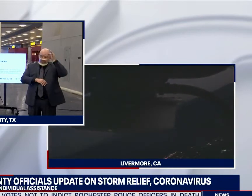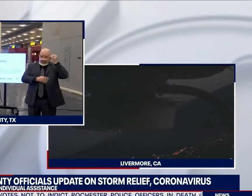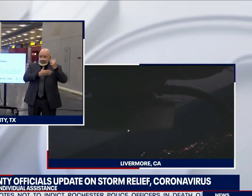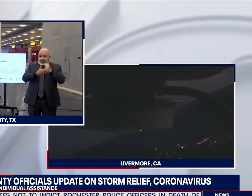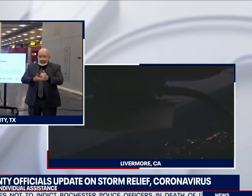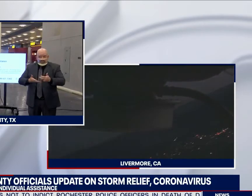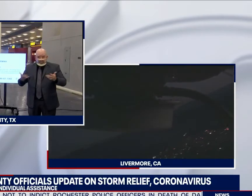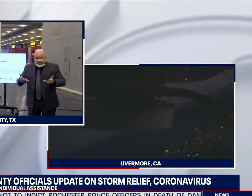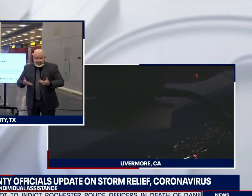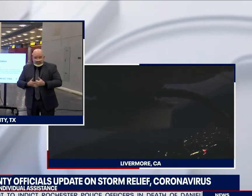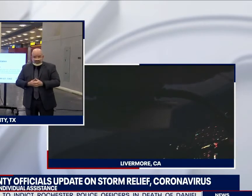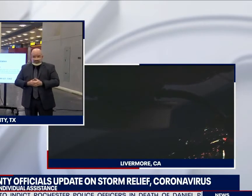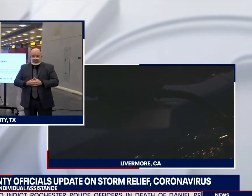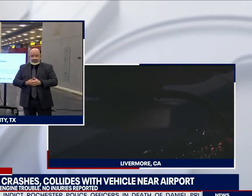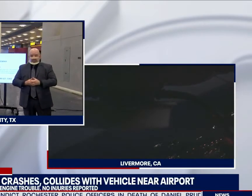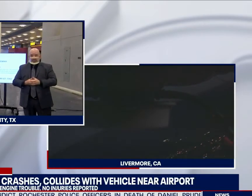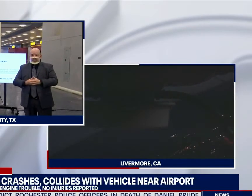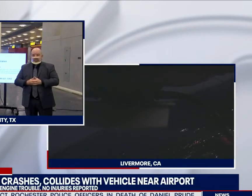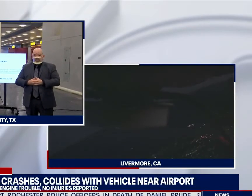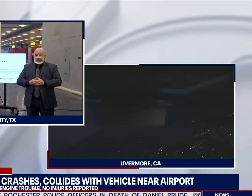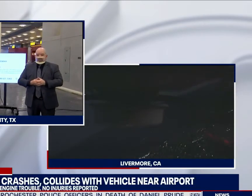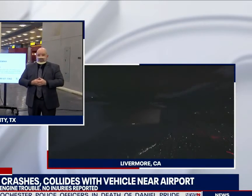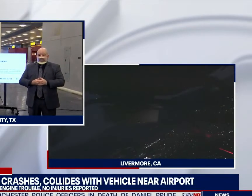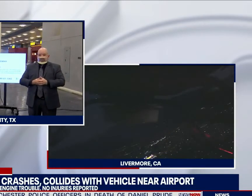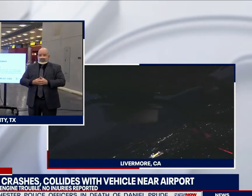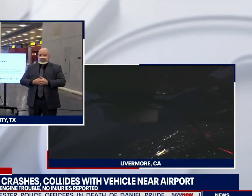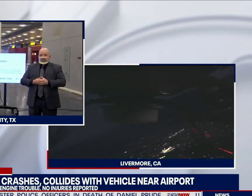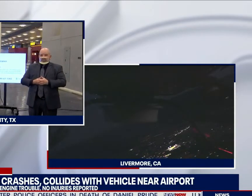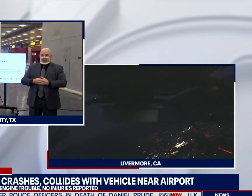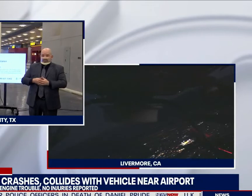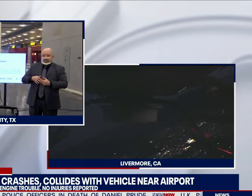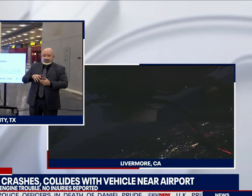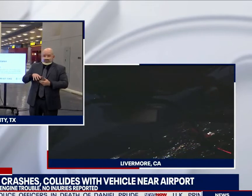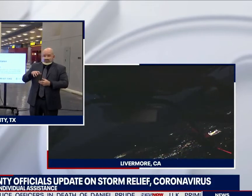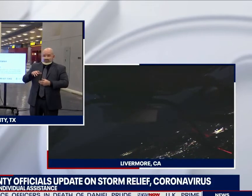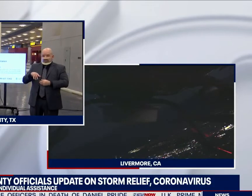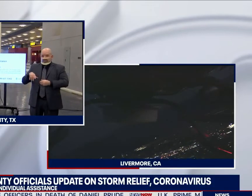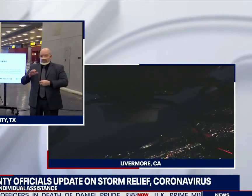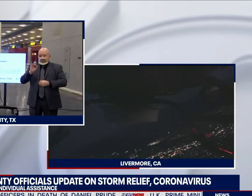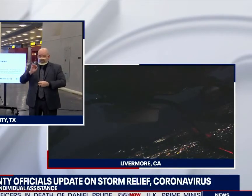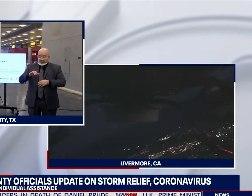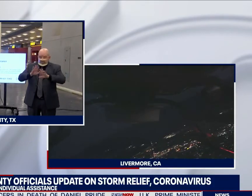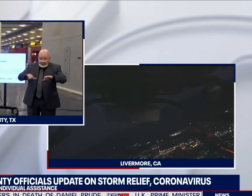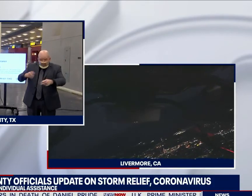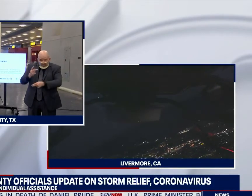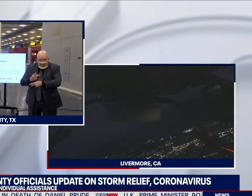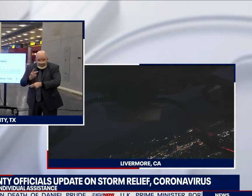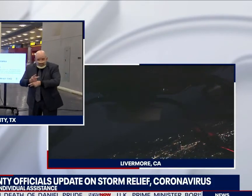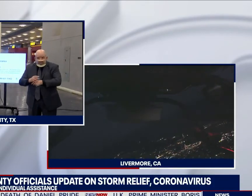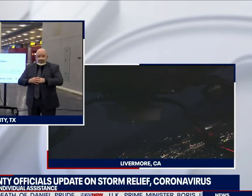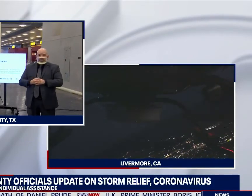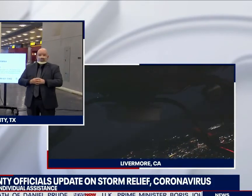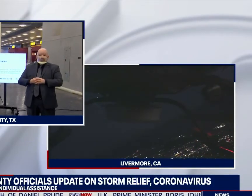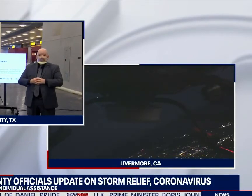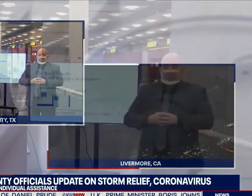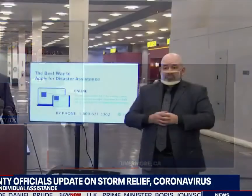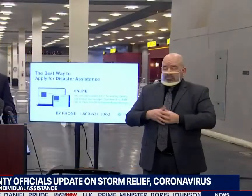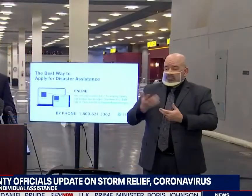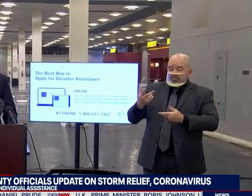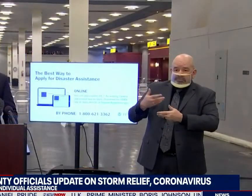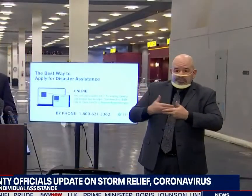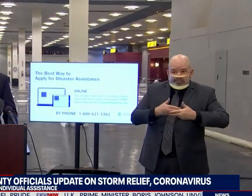serious needs directly caused by this disaster include child care expenses, medical and dental